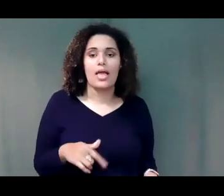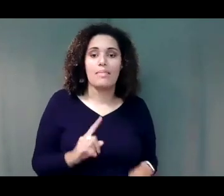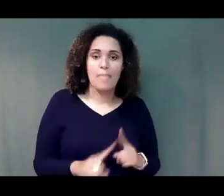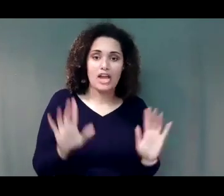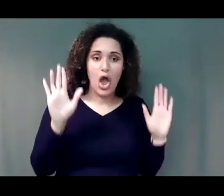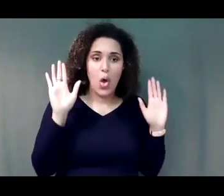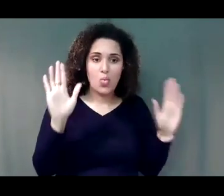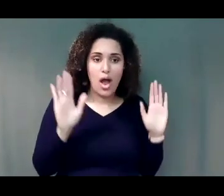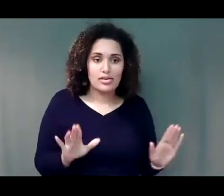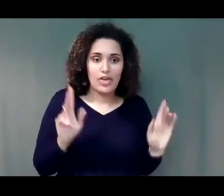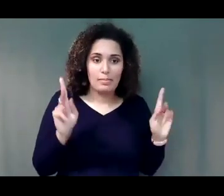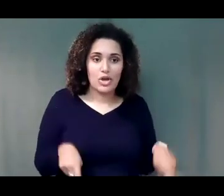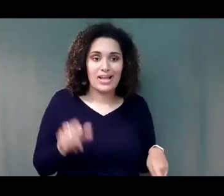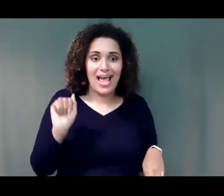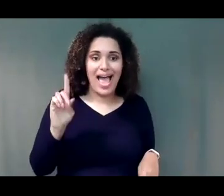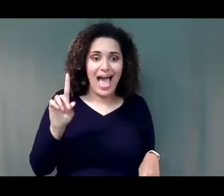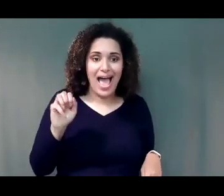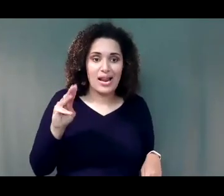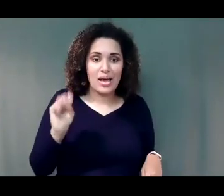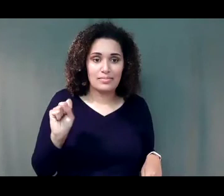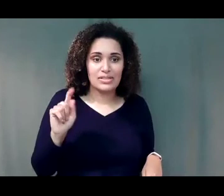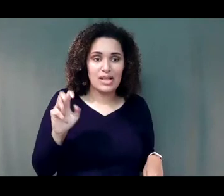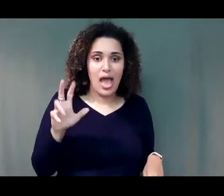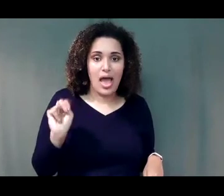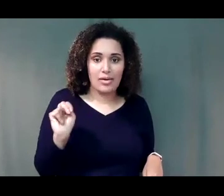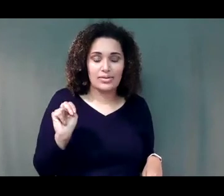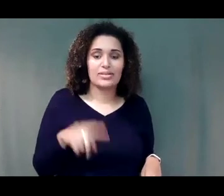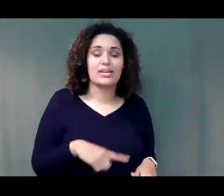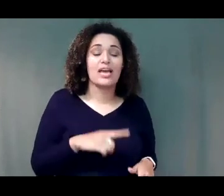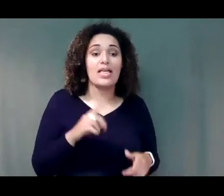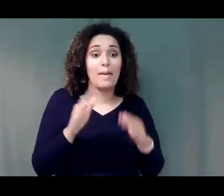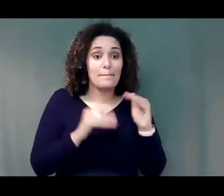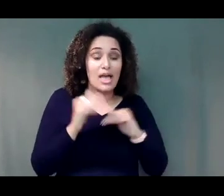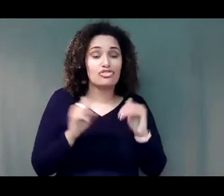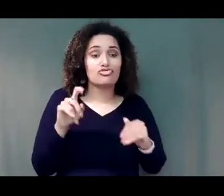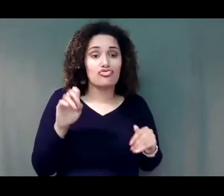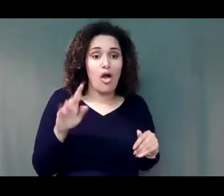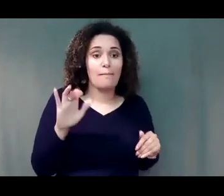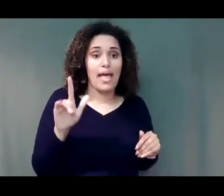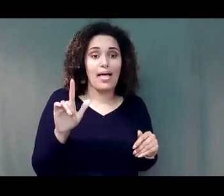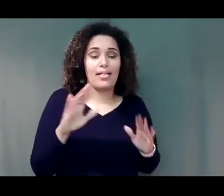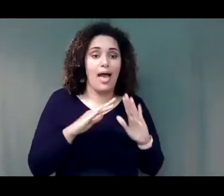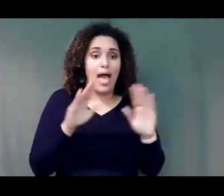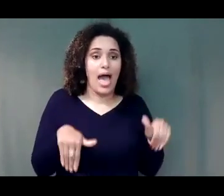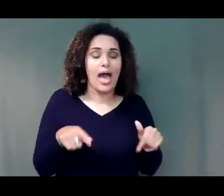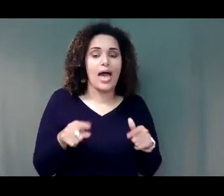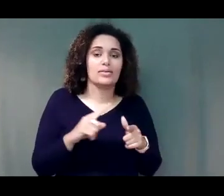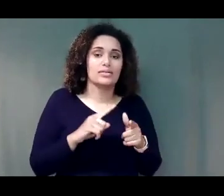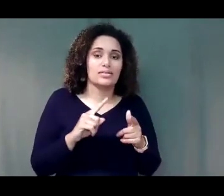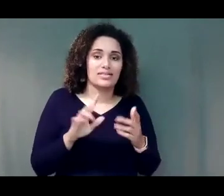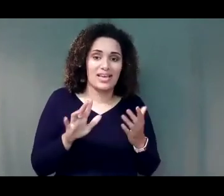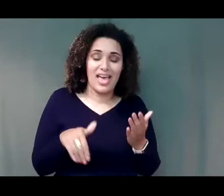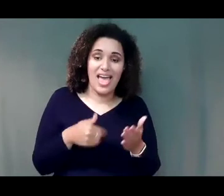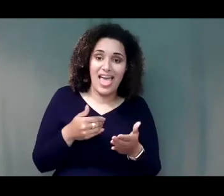straw bale house and had been taking the county through the whole thing. We walked in to say, well, the county said, well, we want to build this building out of